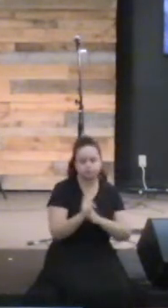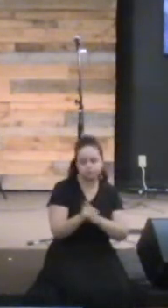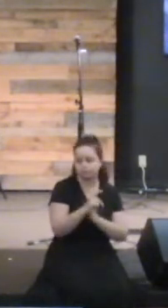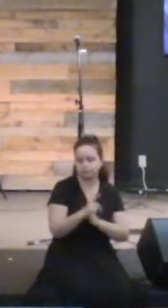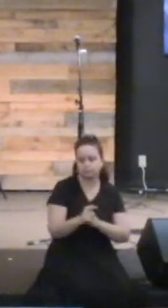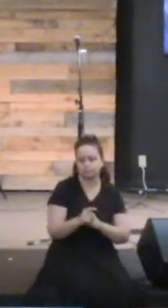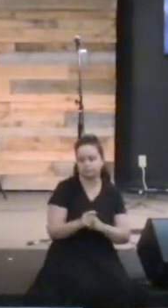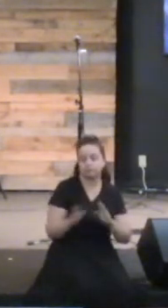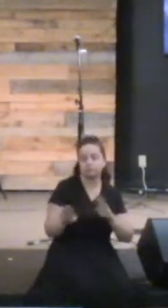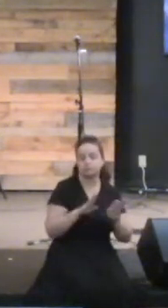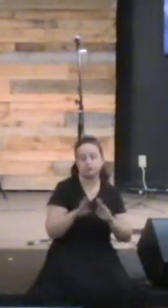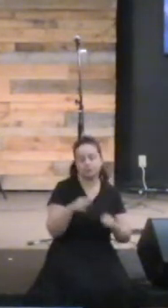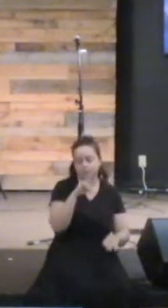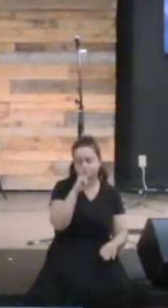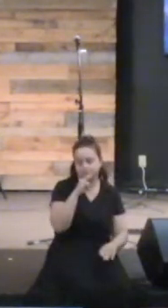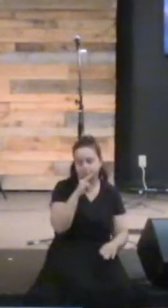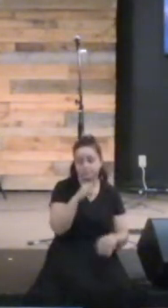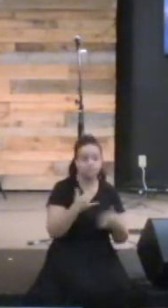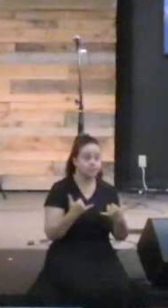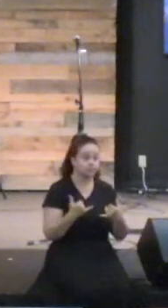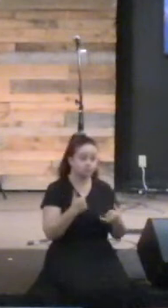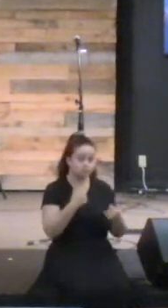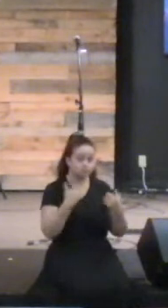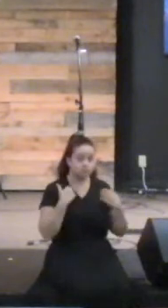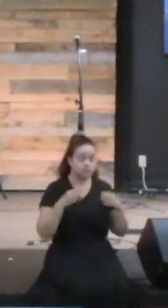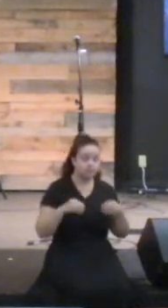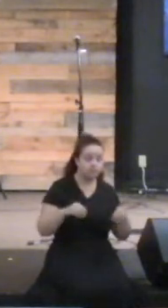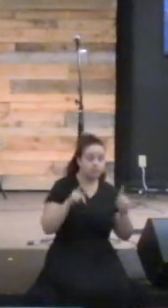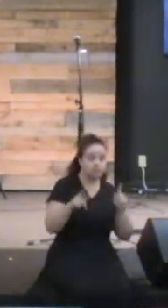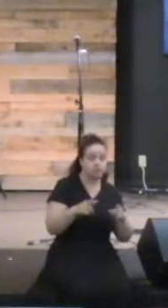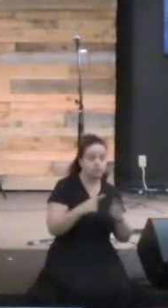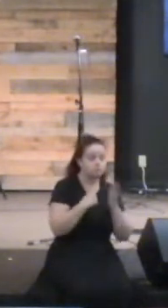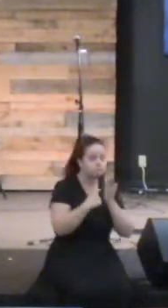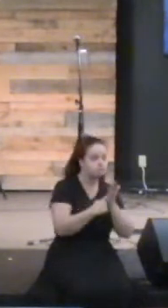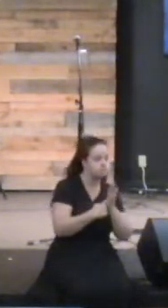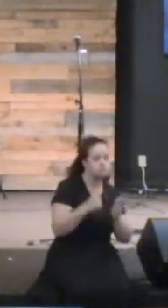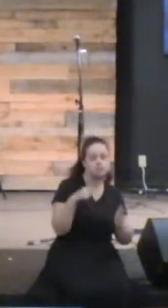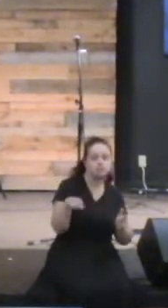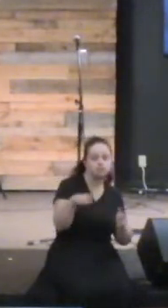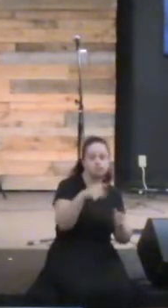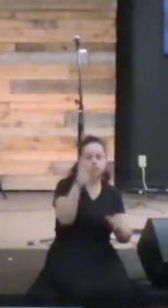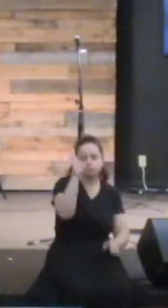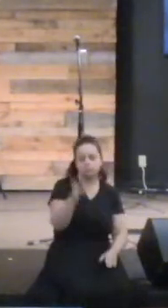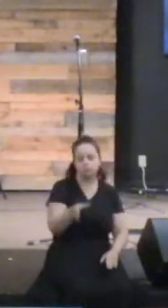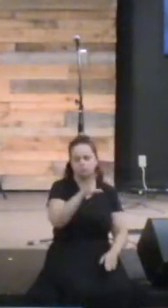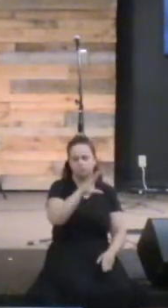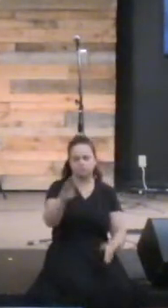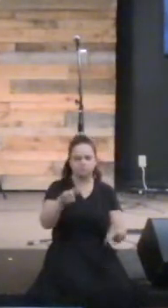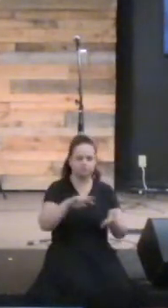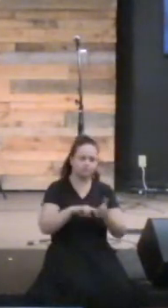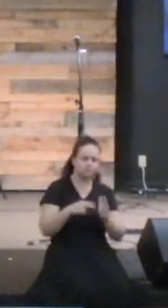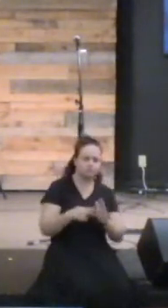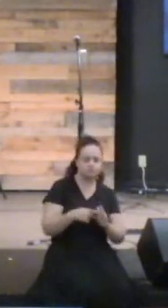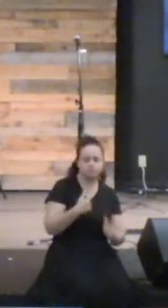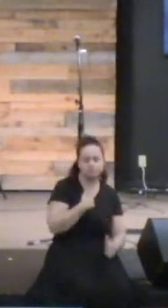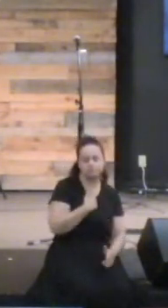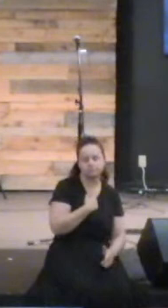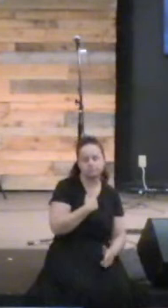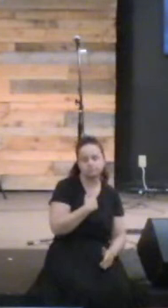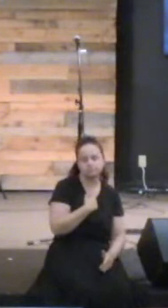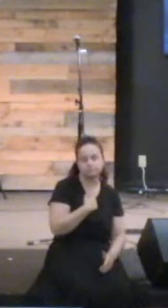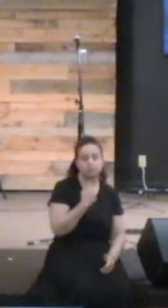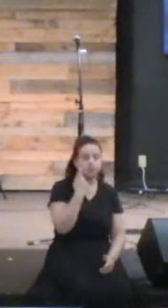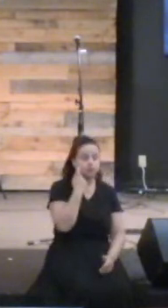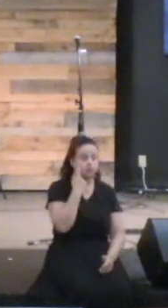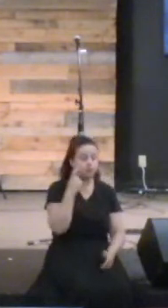thing um today I have the opportunity to talk to you about the cross and what it means to me um and recently uh